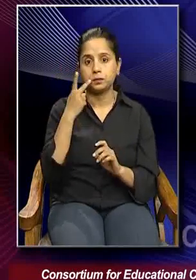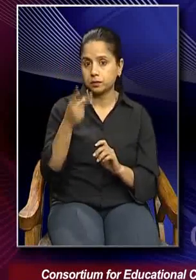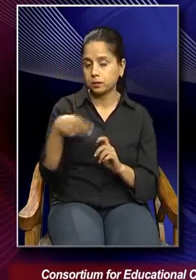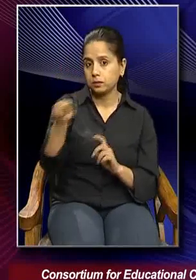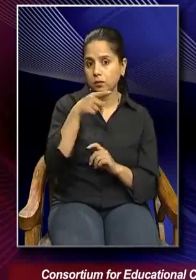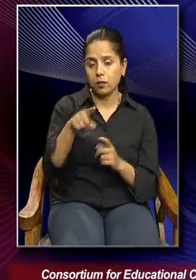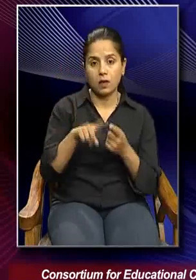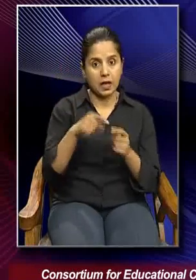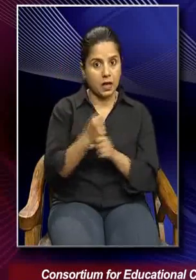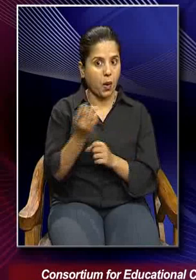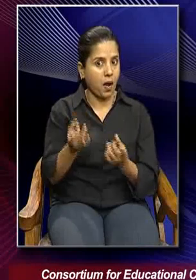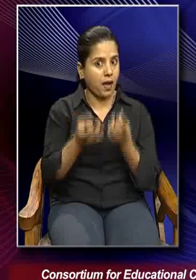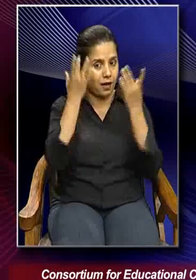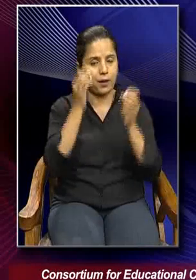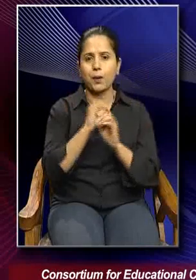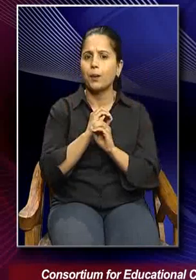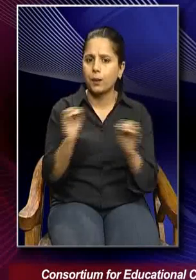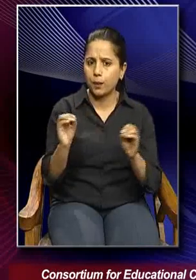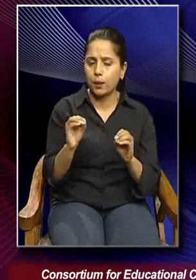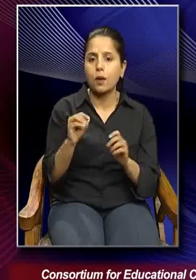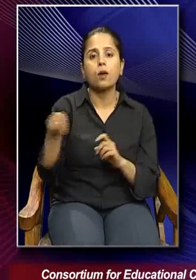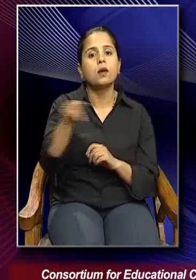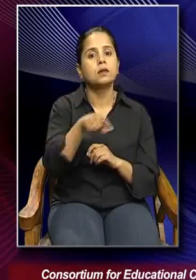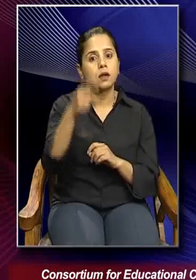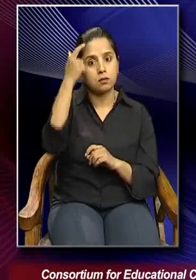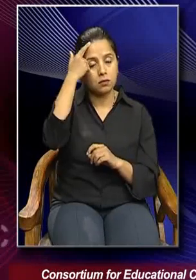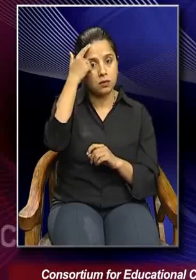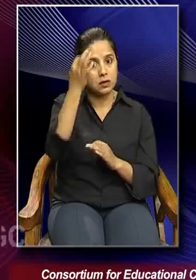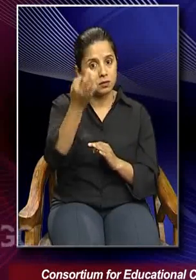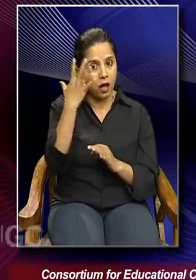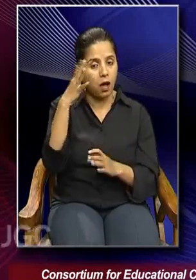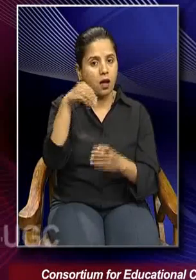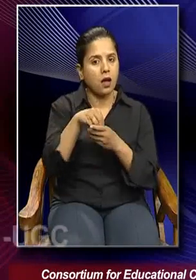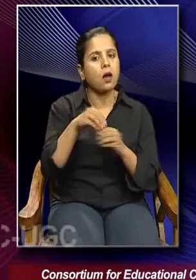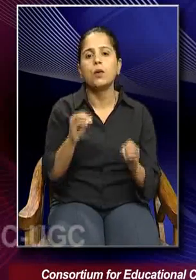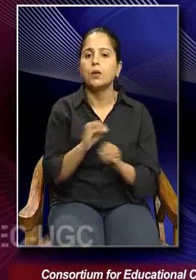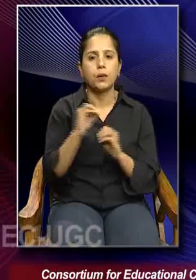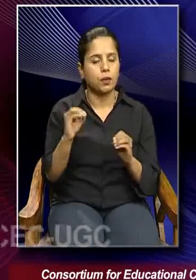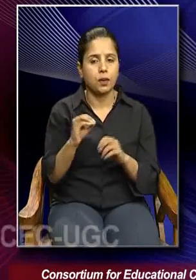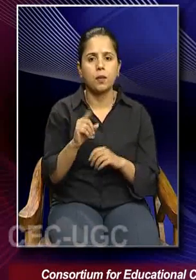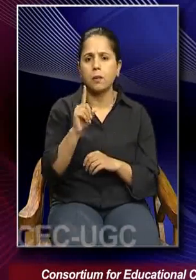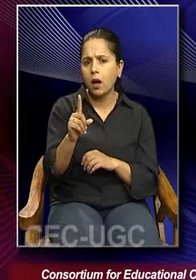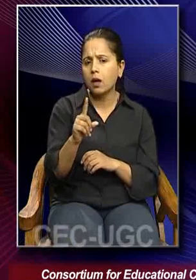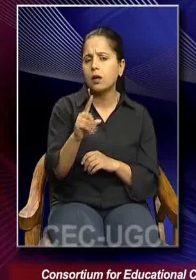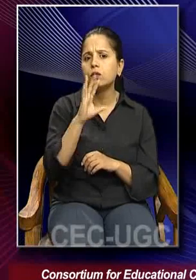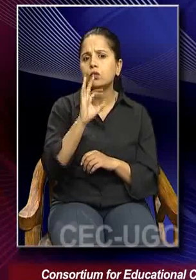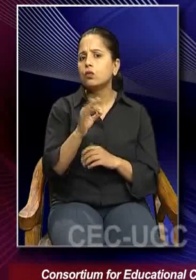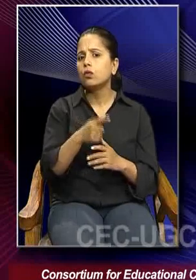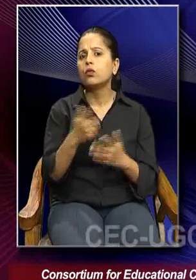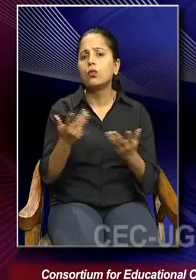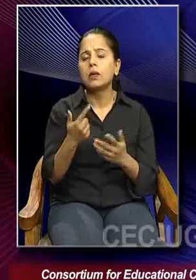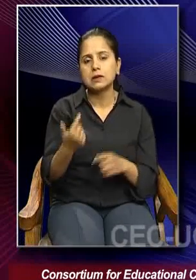the ego, nor it is the intellect. In fact, it is